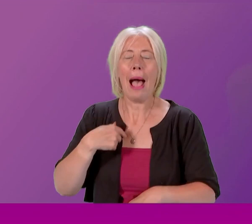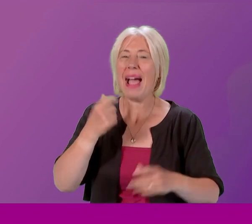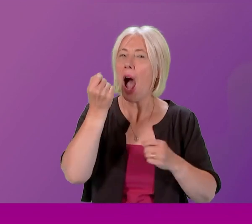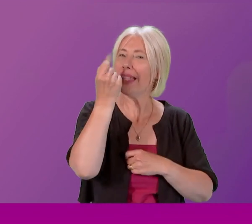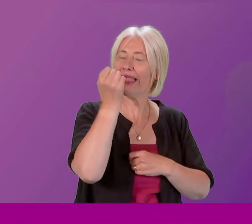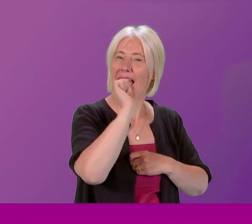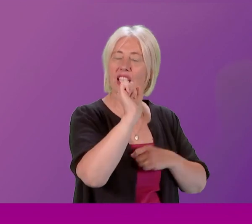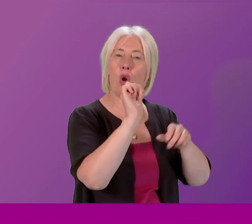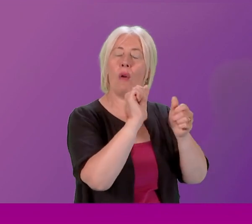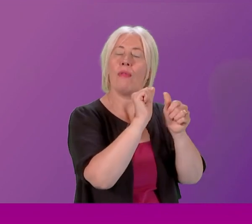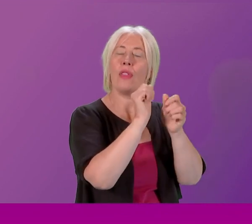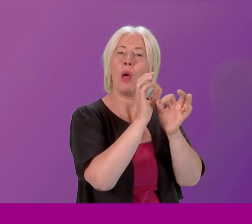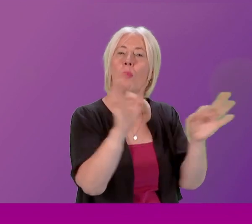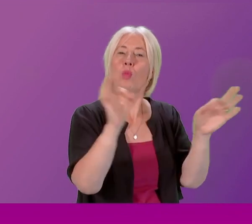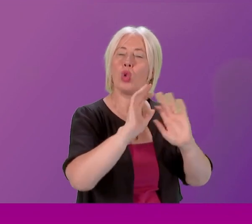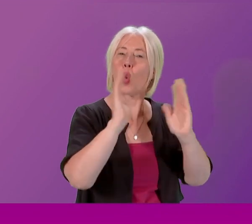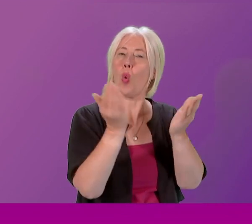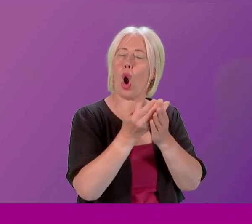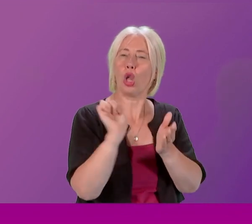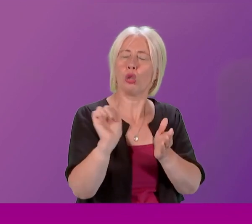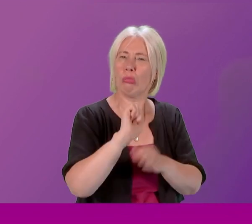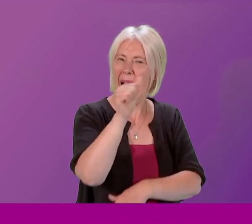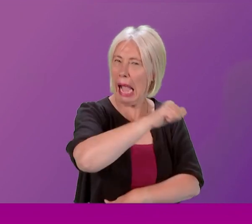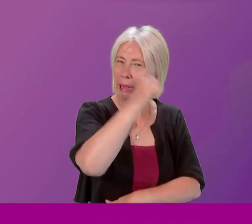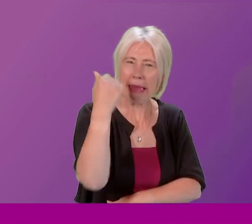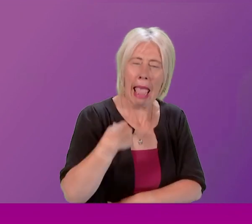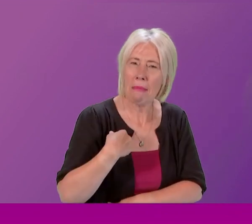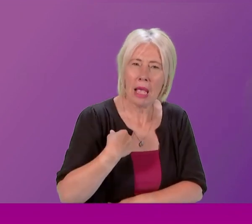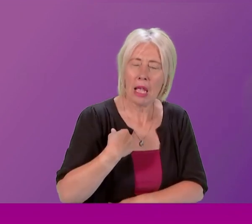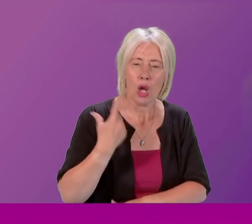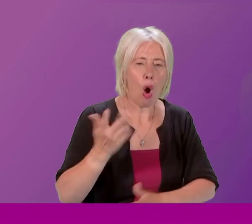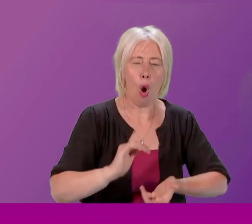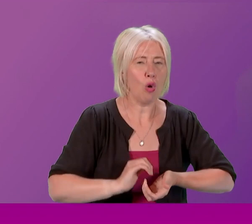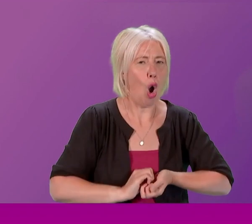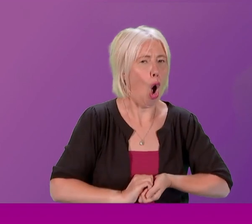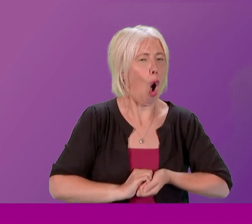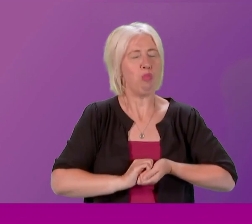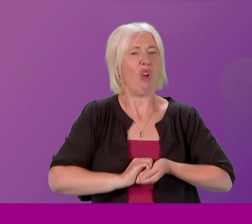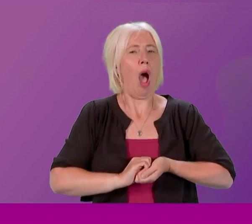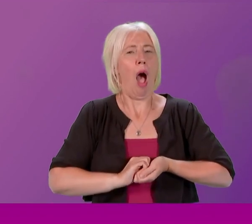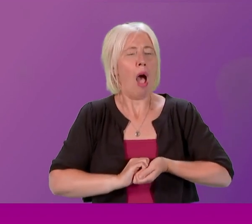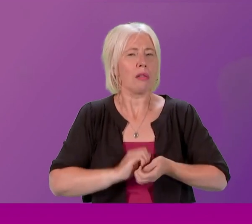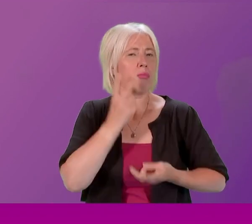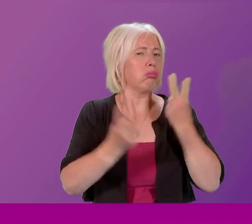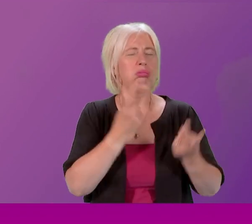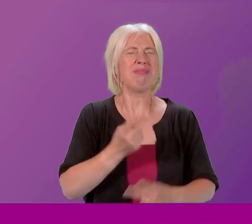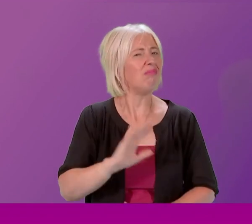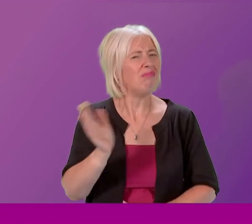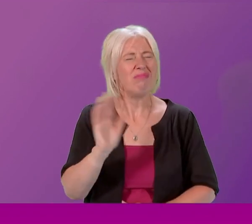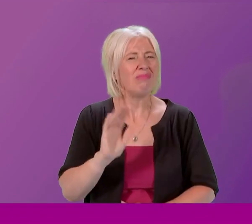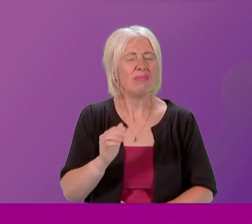world has not been academic. It has not been operas at the Usher Hall and so on and so forth. It has